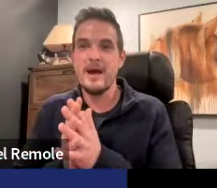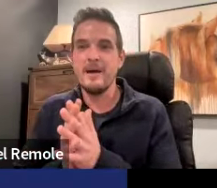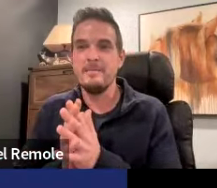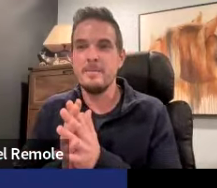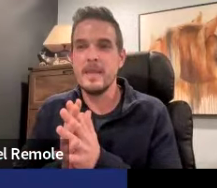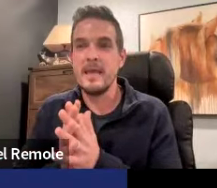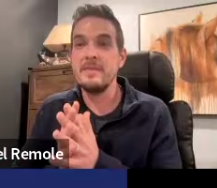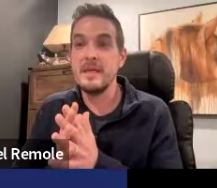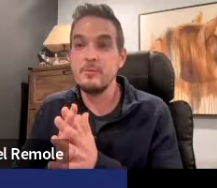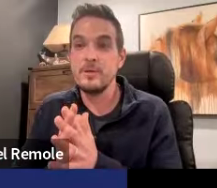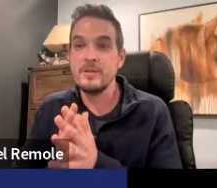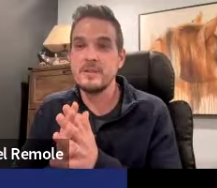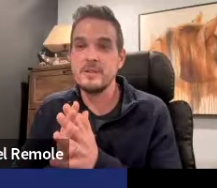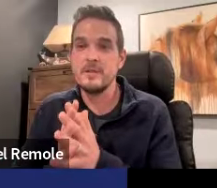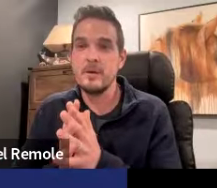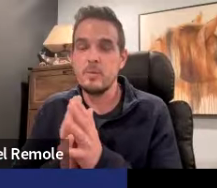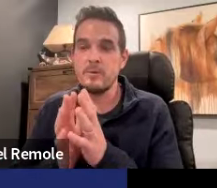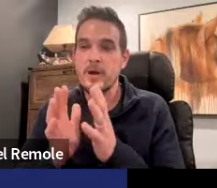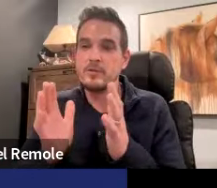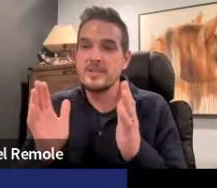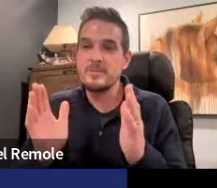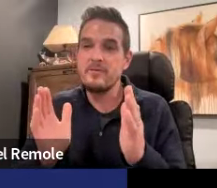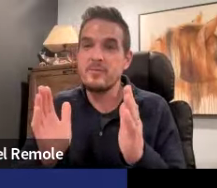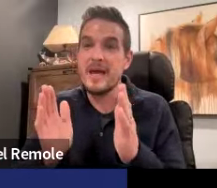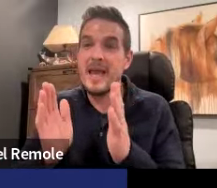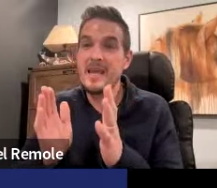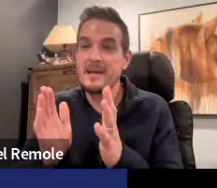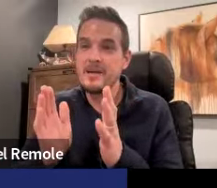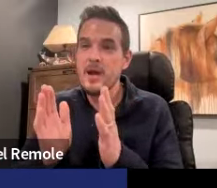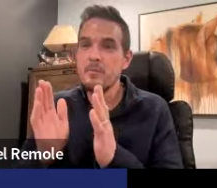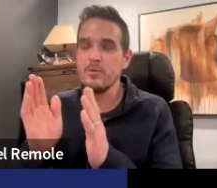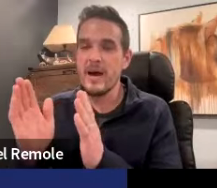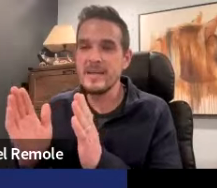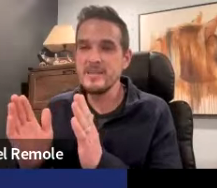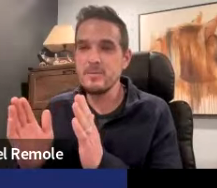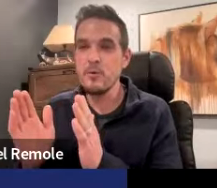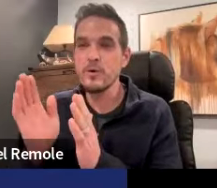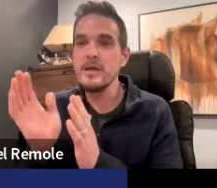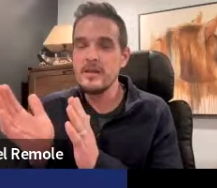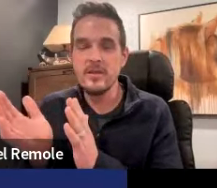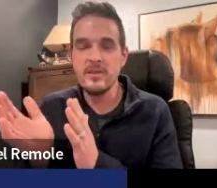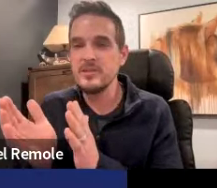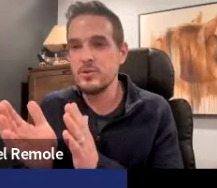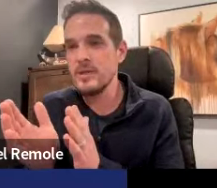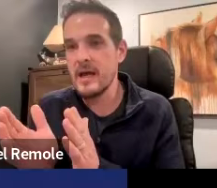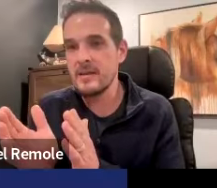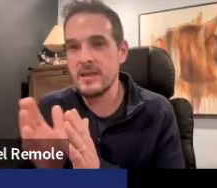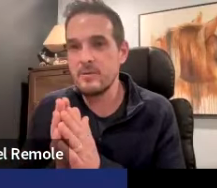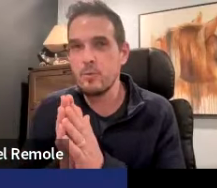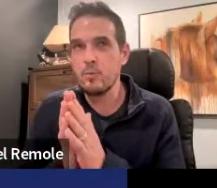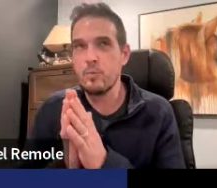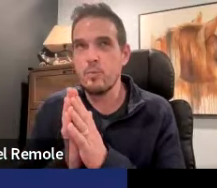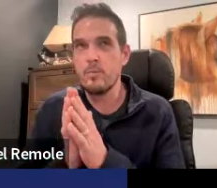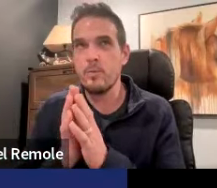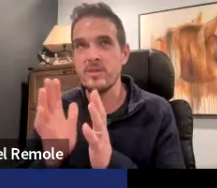build, and then we were able to expand from that and providing support. The thing too that I